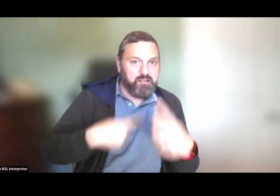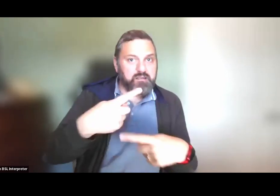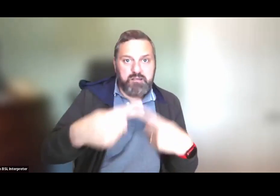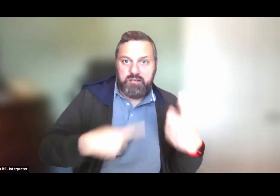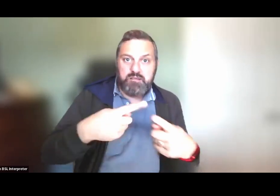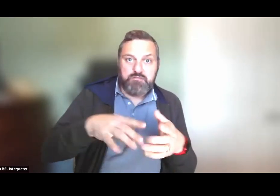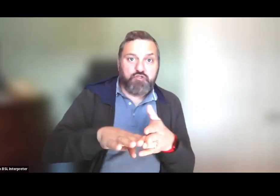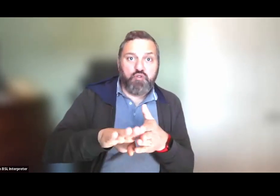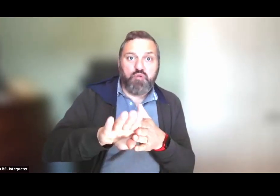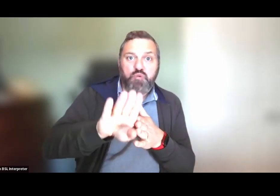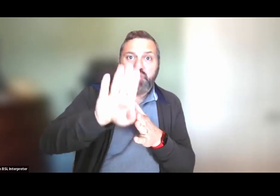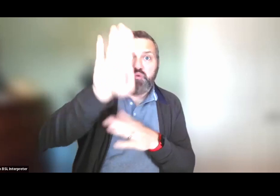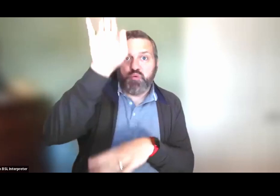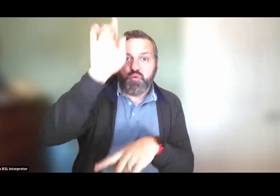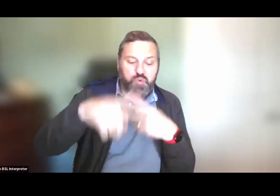it's possible,